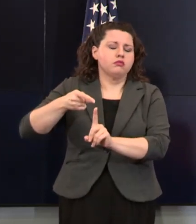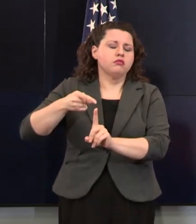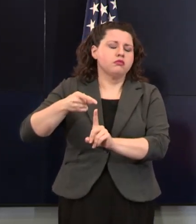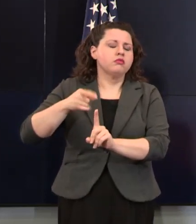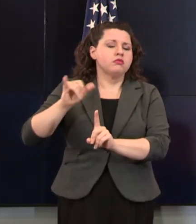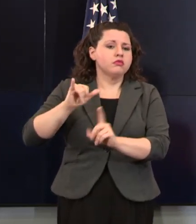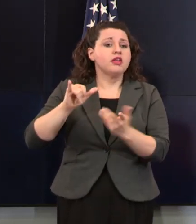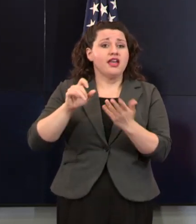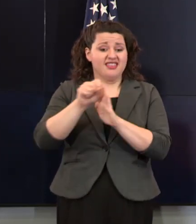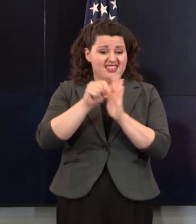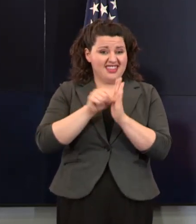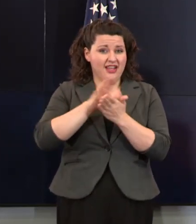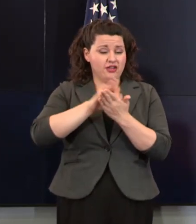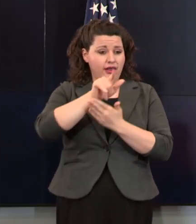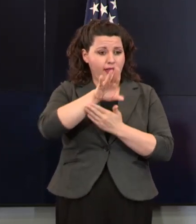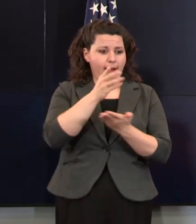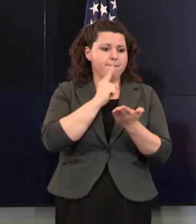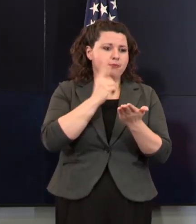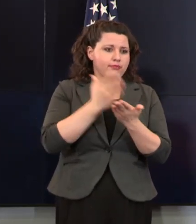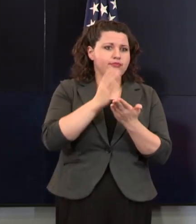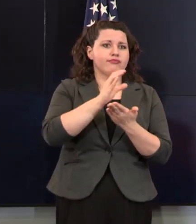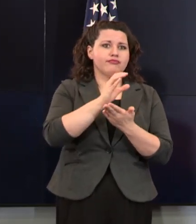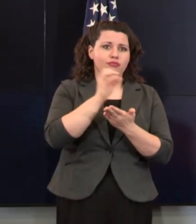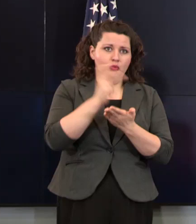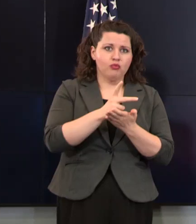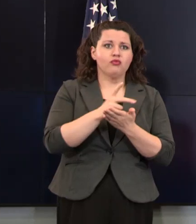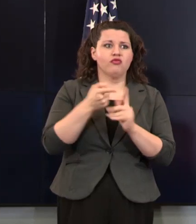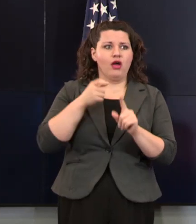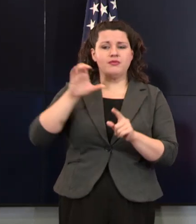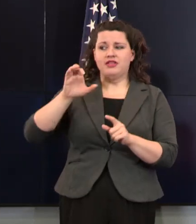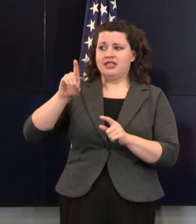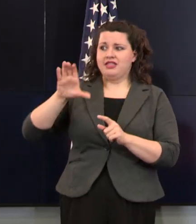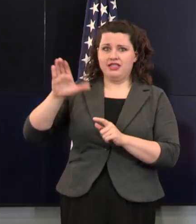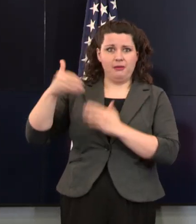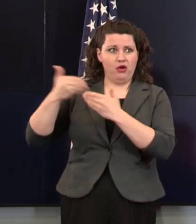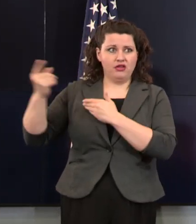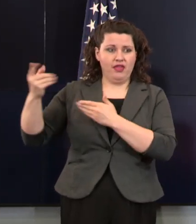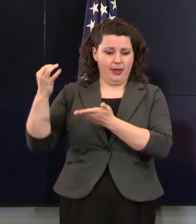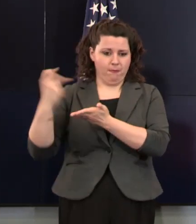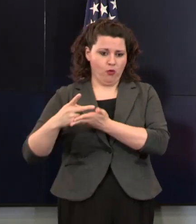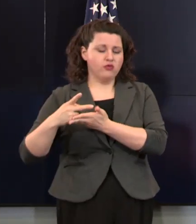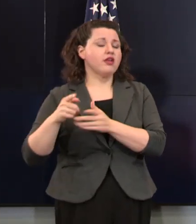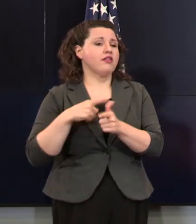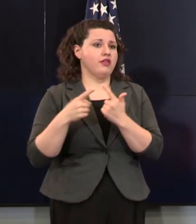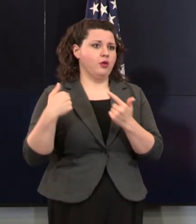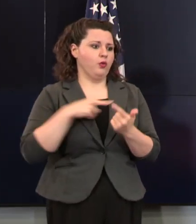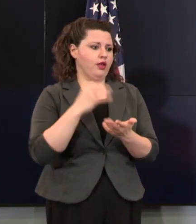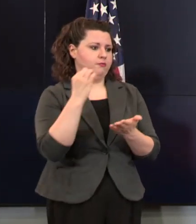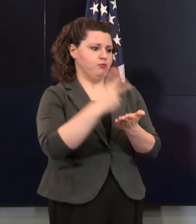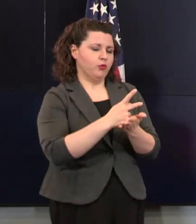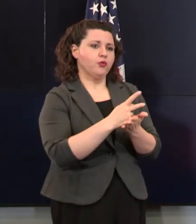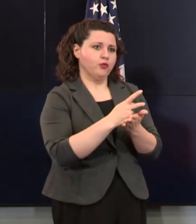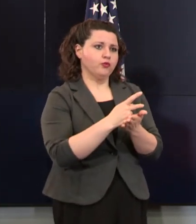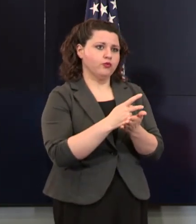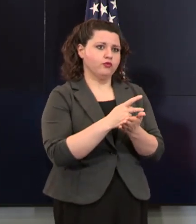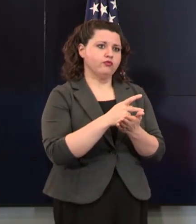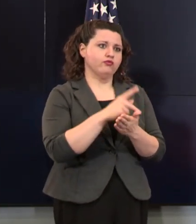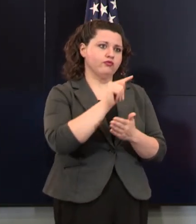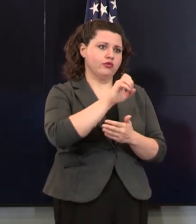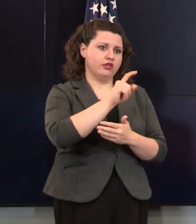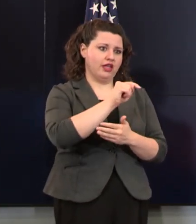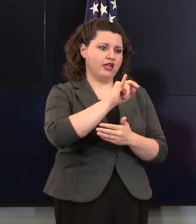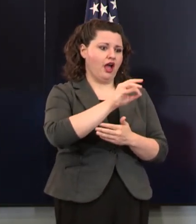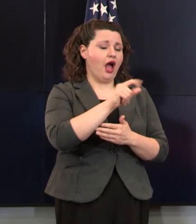validated the state hygienic lab through the CDC process, then we'll use that same process to validate Test Iowa. And I have complete confidence in